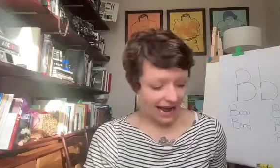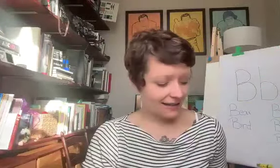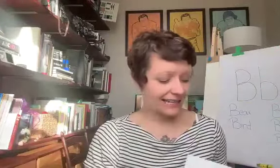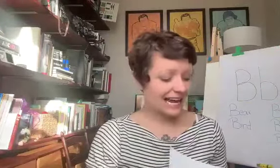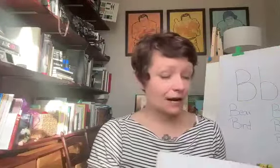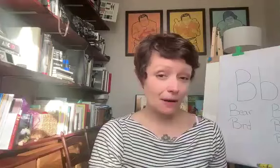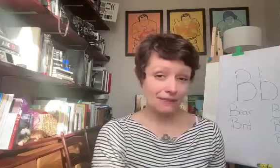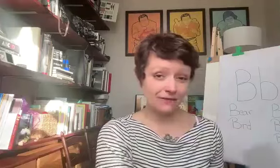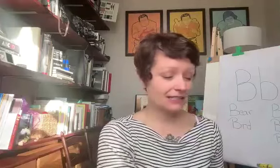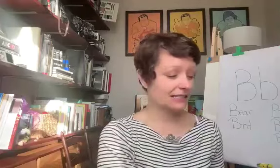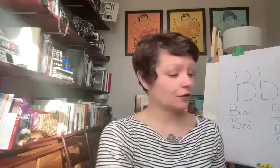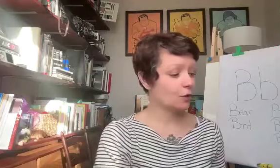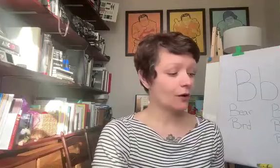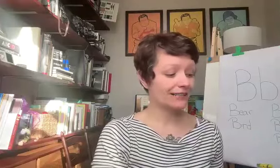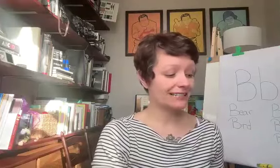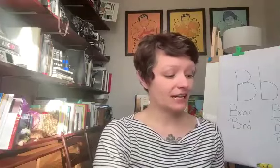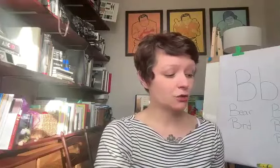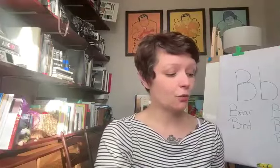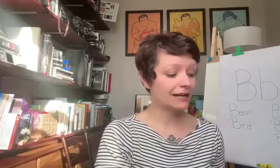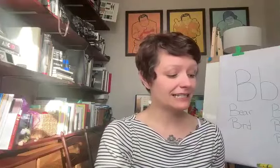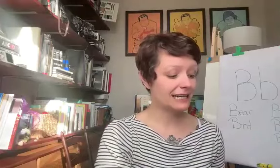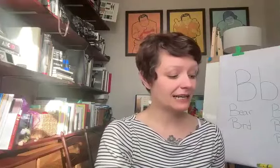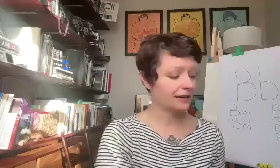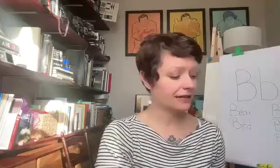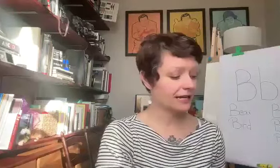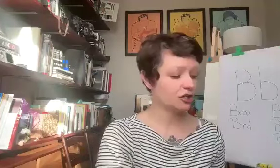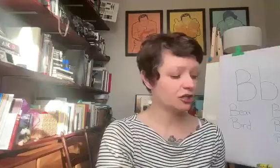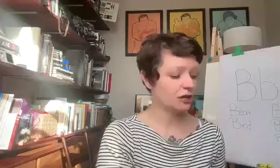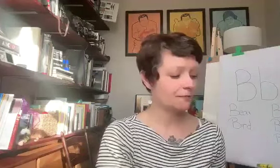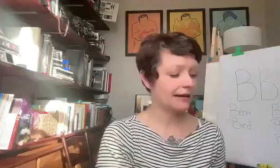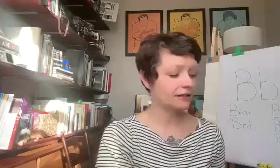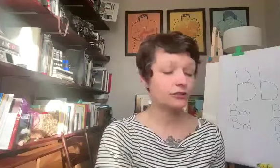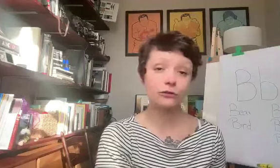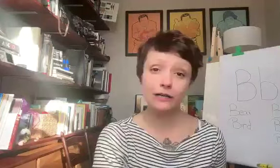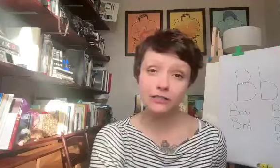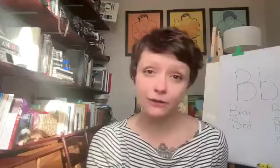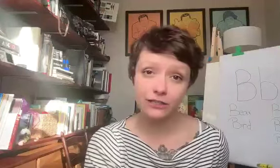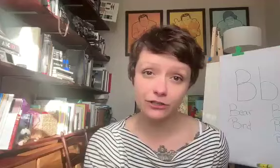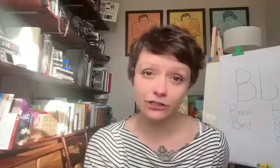Again, the entire purpose of this is if you are going to take 20-ish minutes to read a story to your